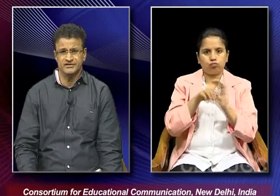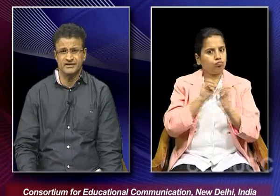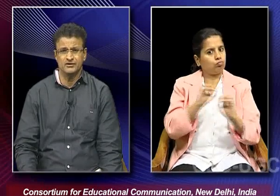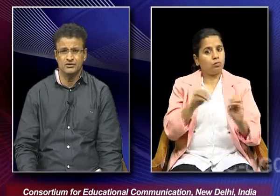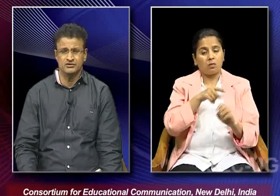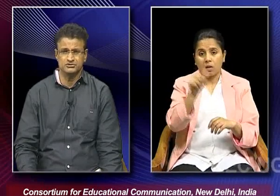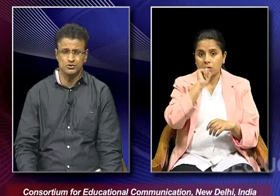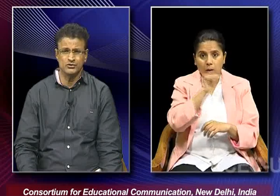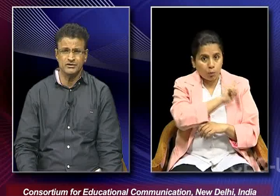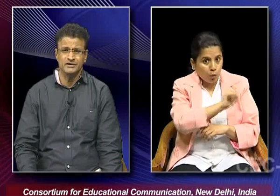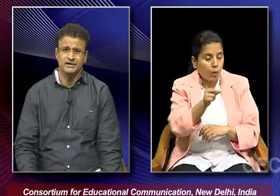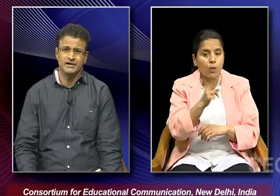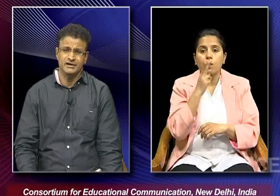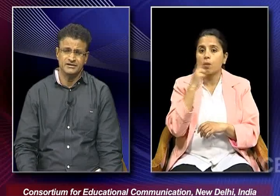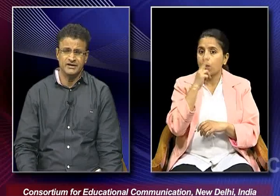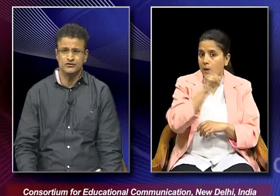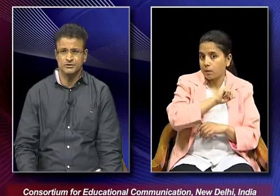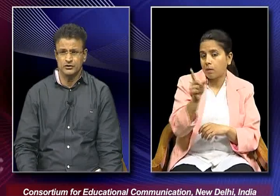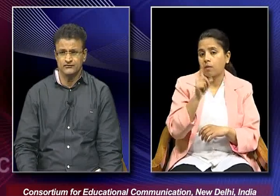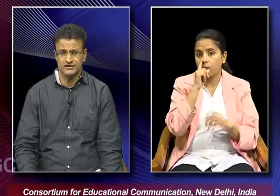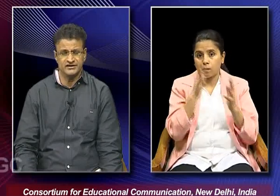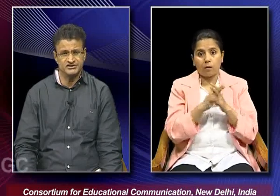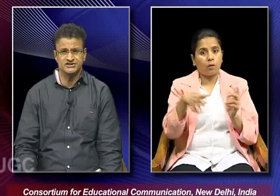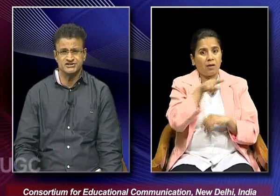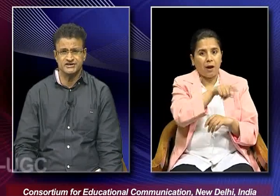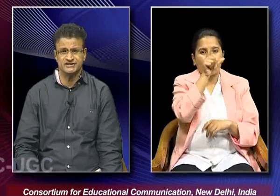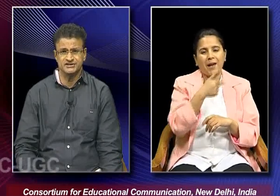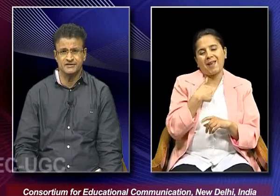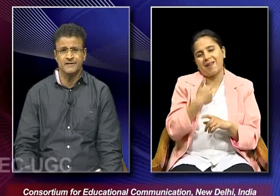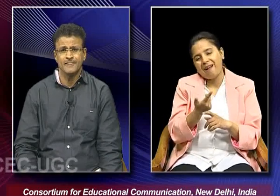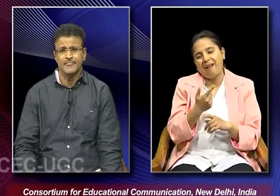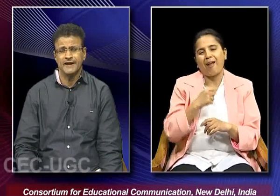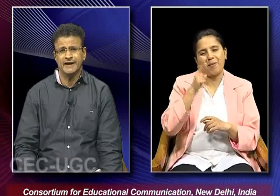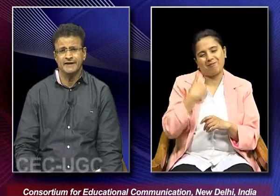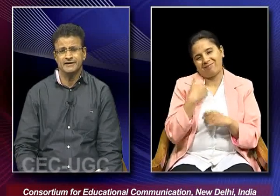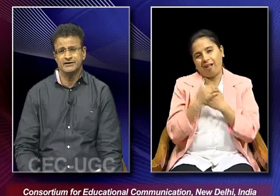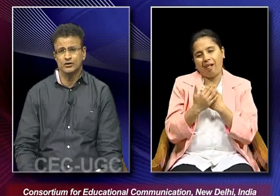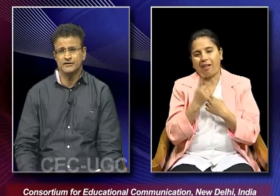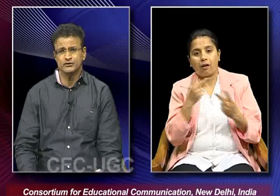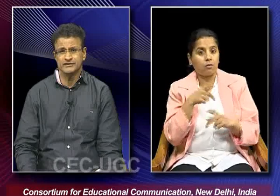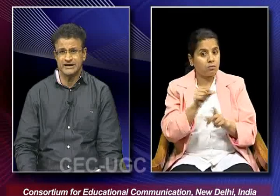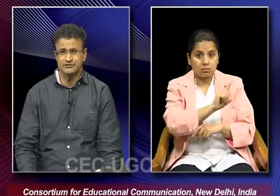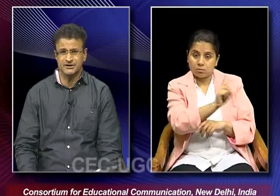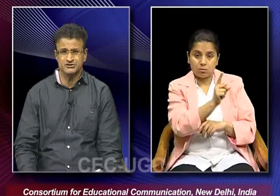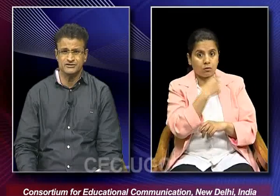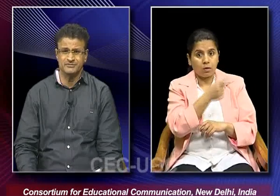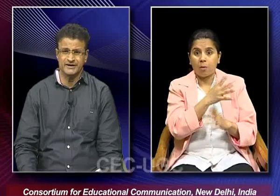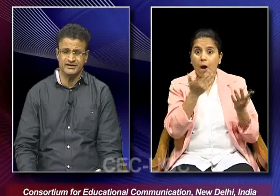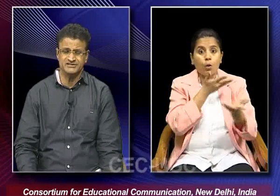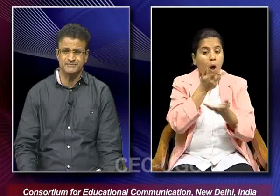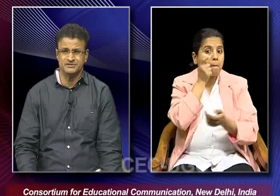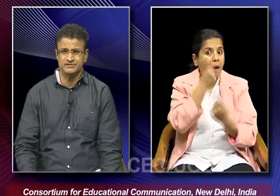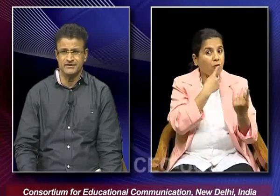even drink or smoke. They have to be non-flirtatious in nature, and they don't have to interact much with